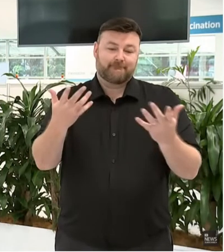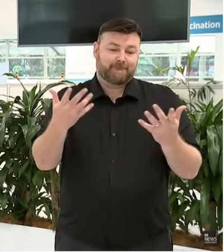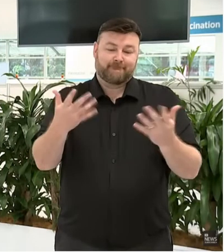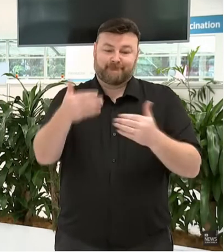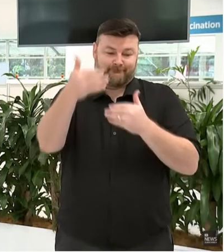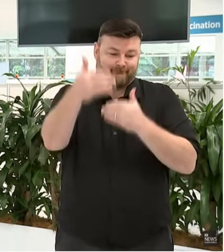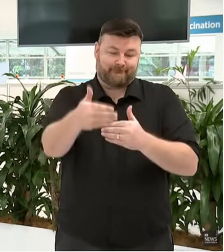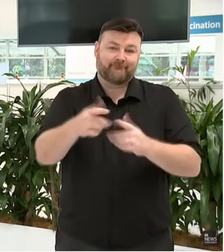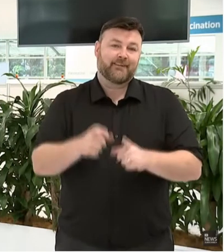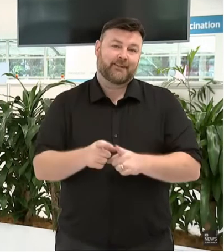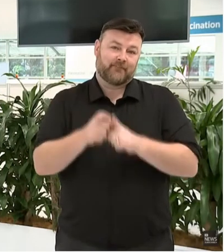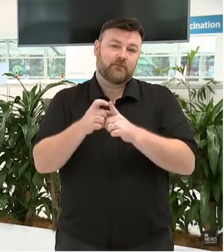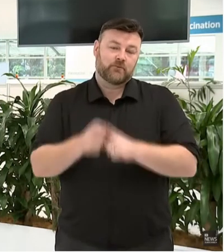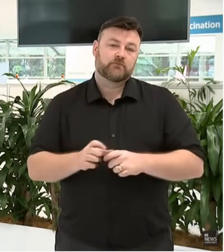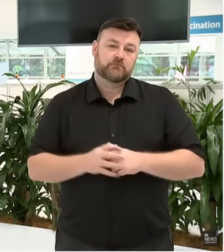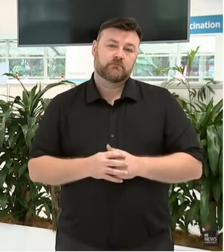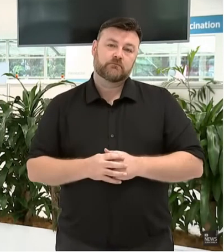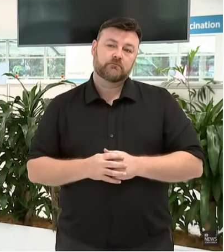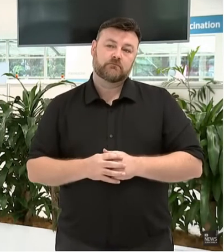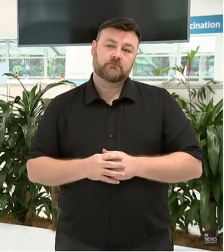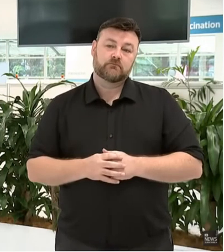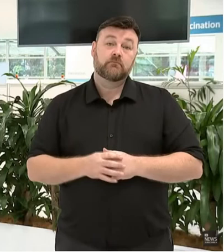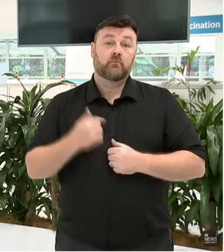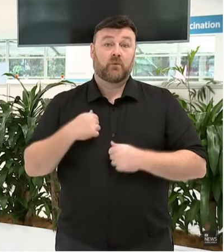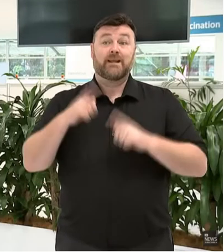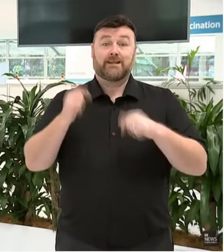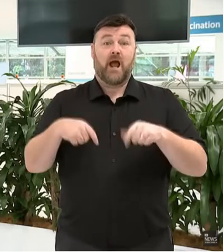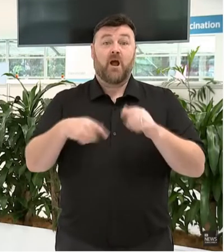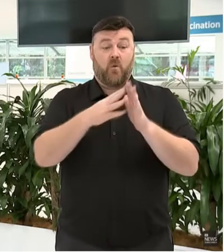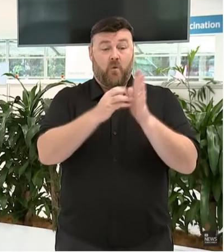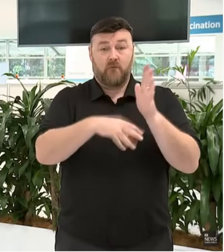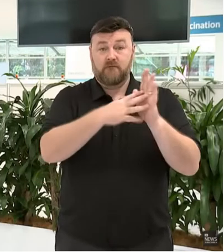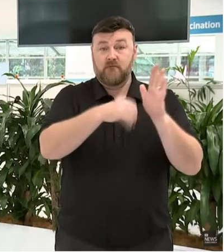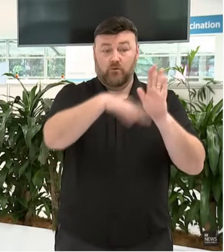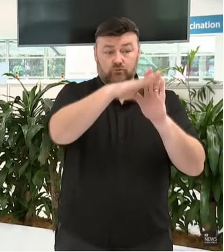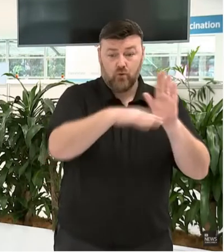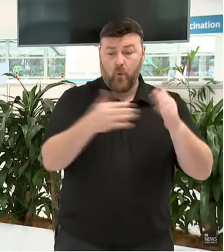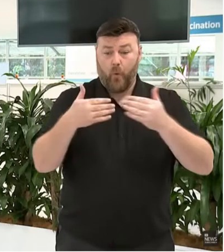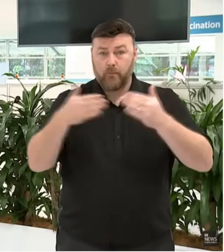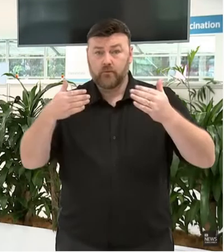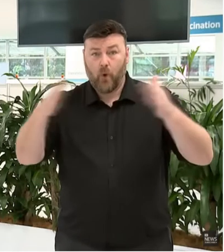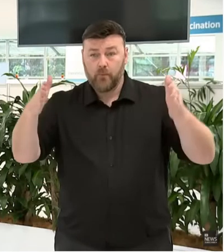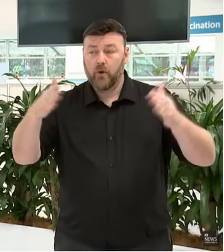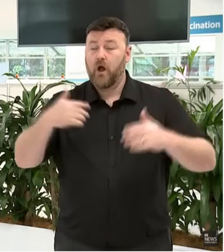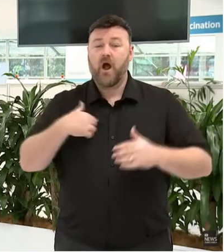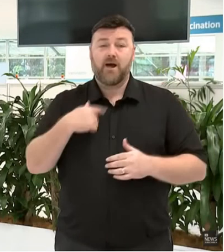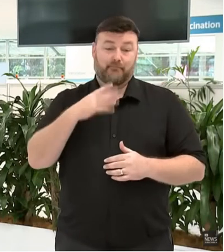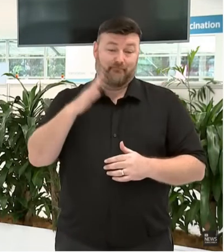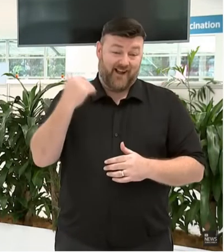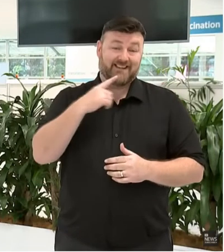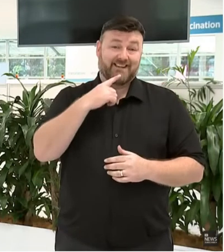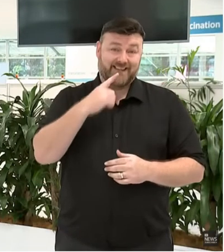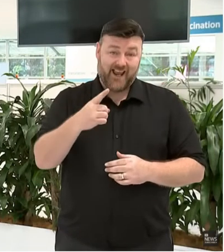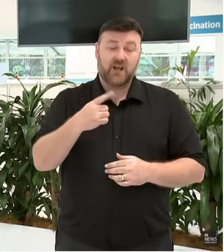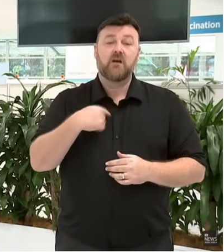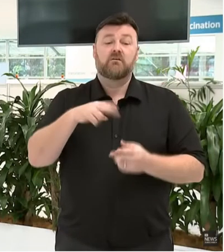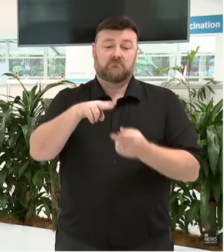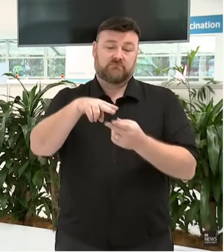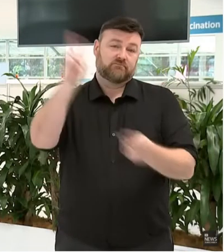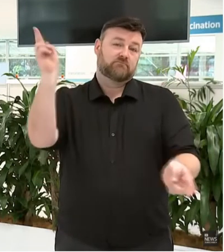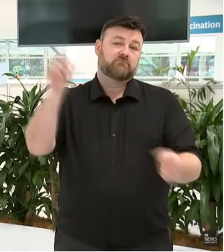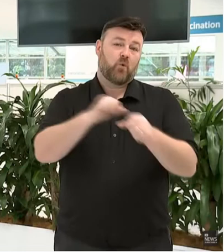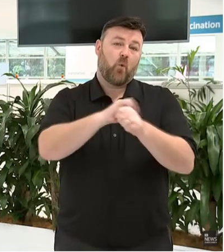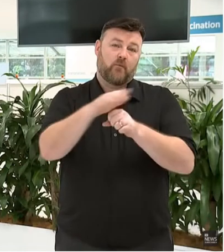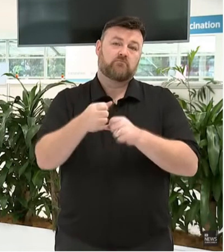phase. As we open up, as we've always said, case numbers will increase. And I know that there will be many sacrifices